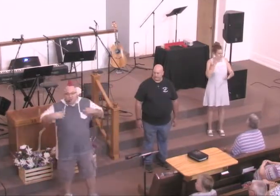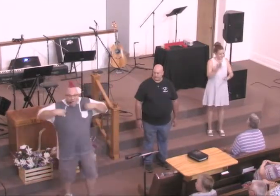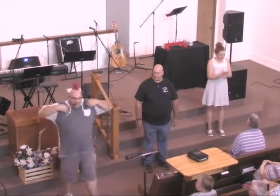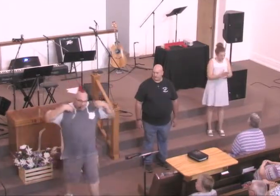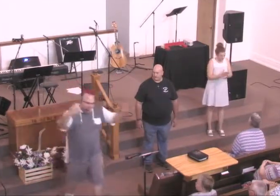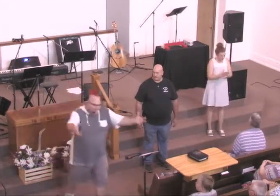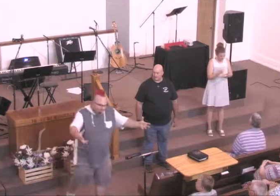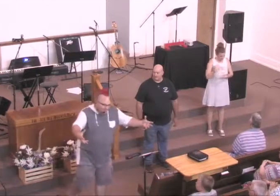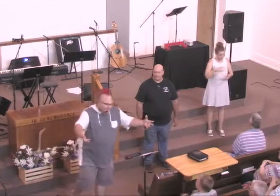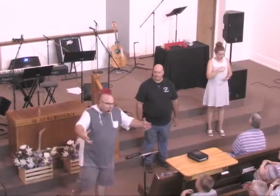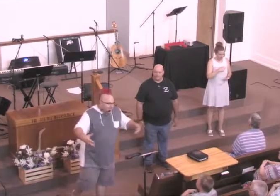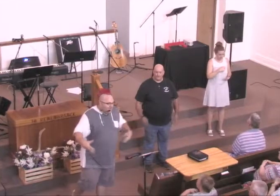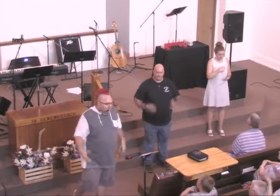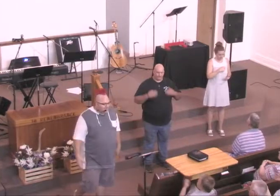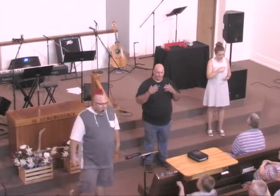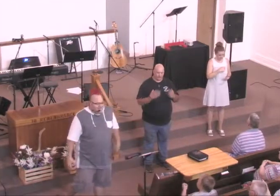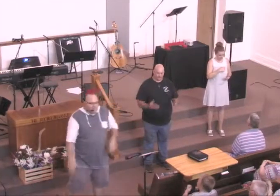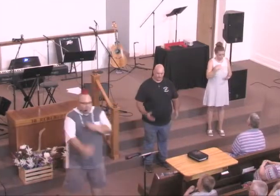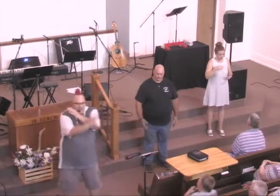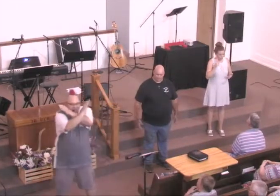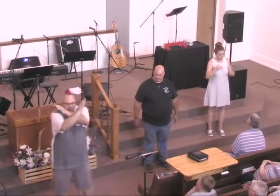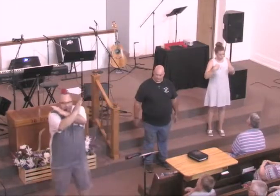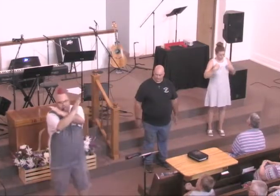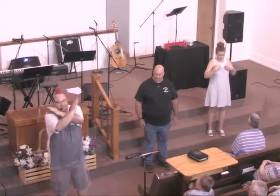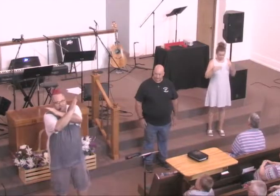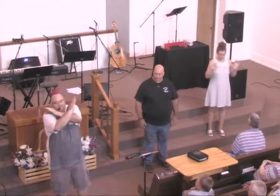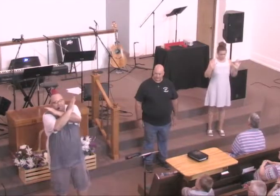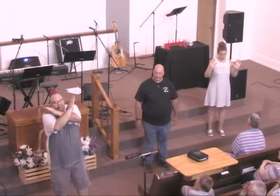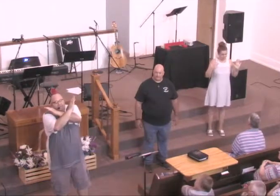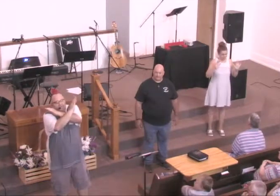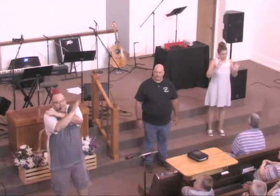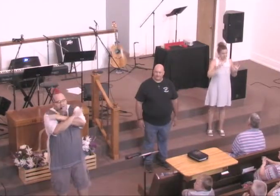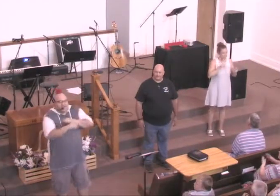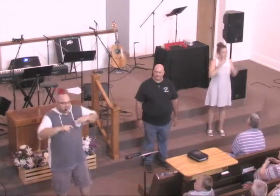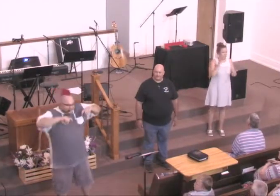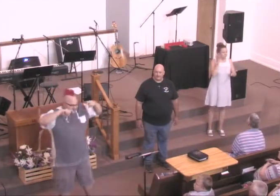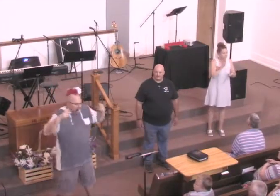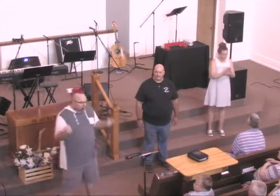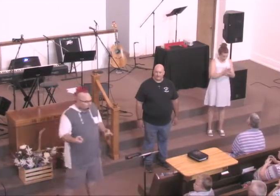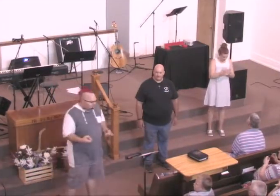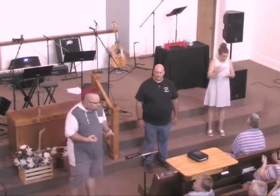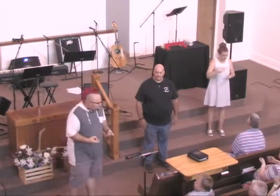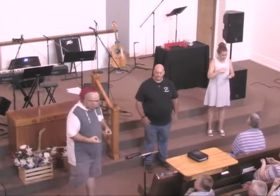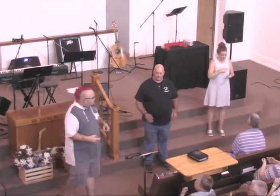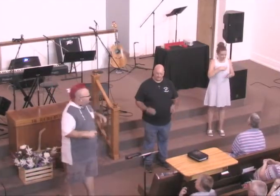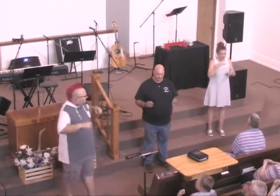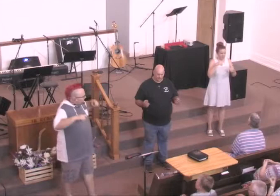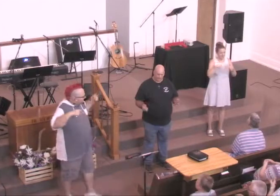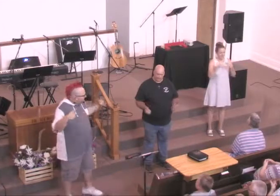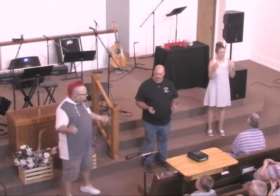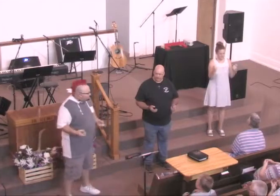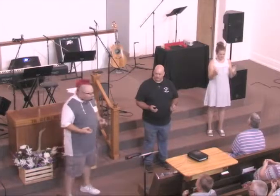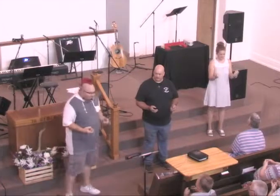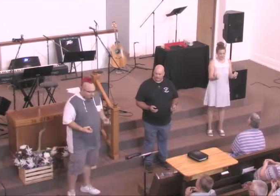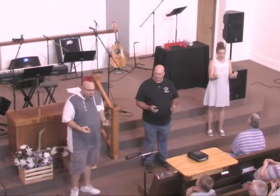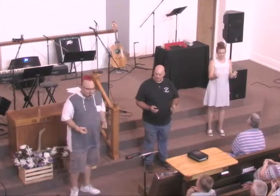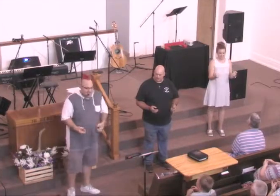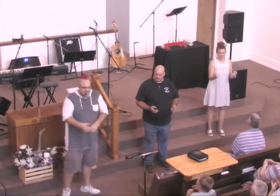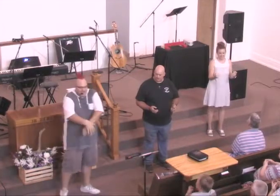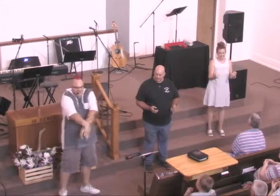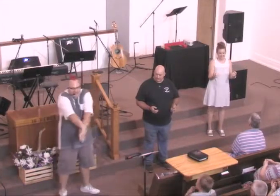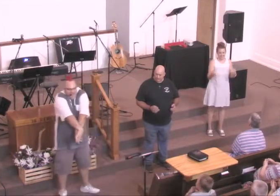to throw off everything that what? And the sin that so